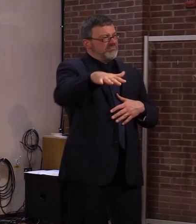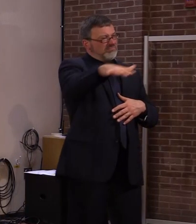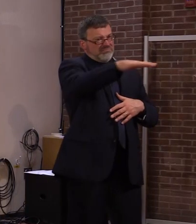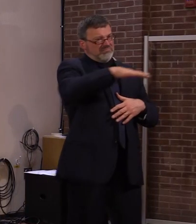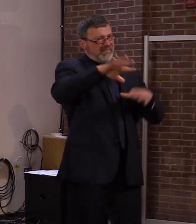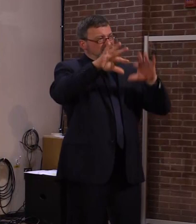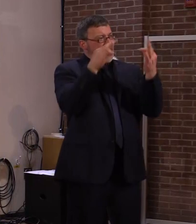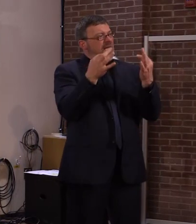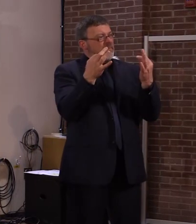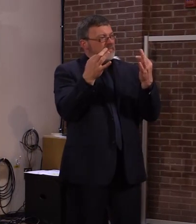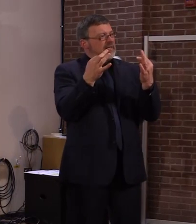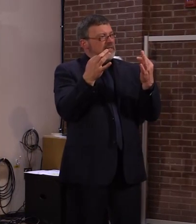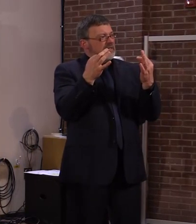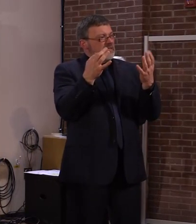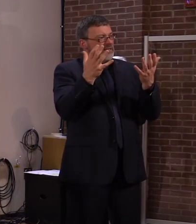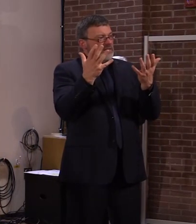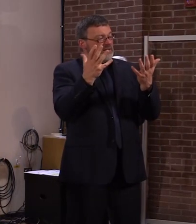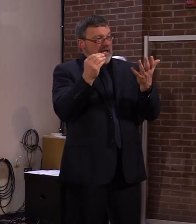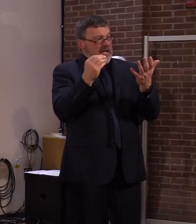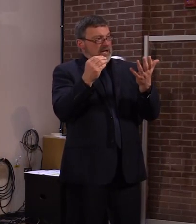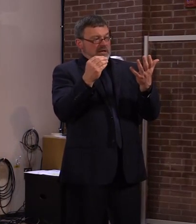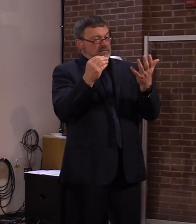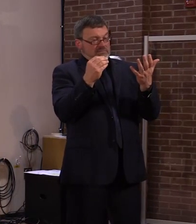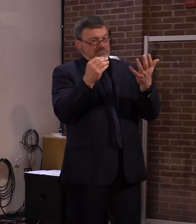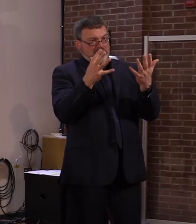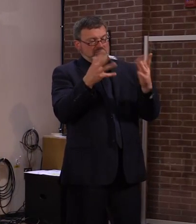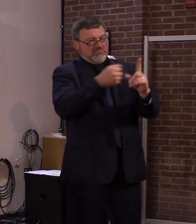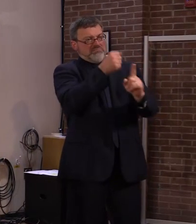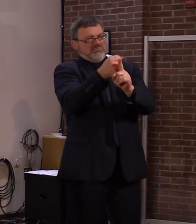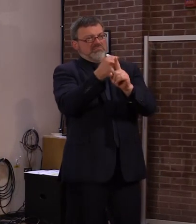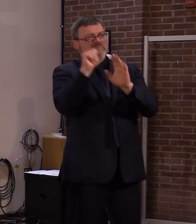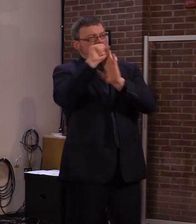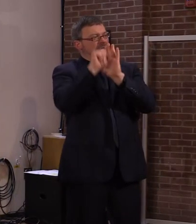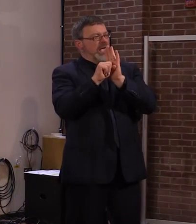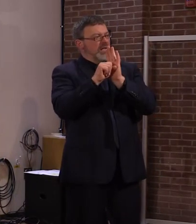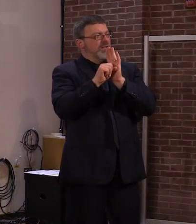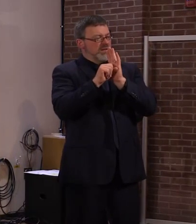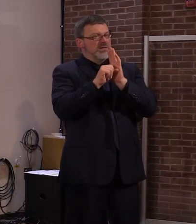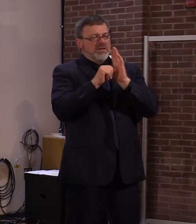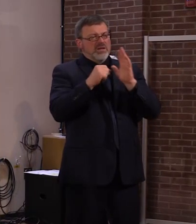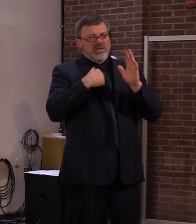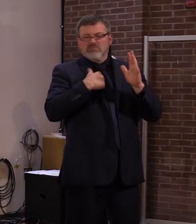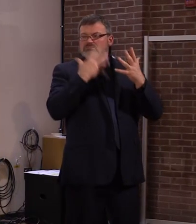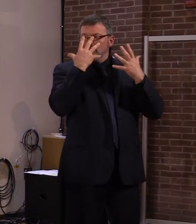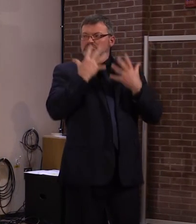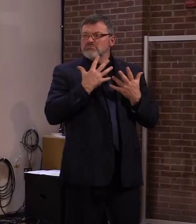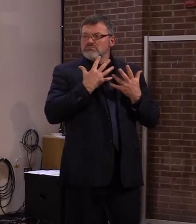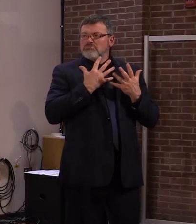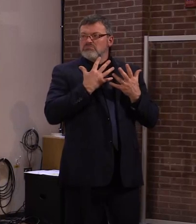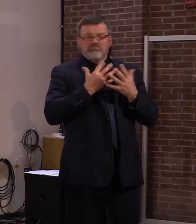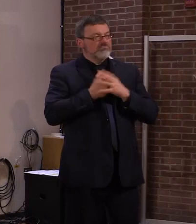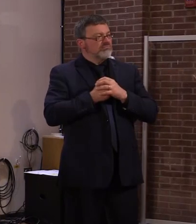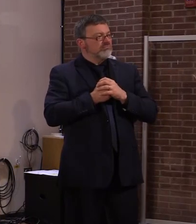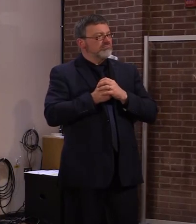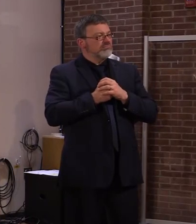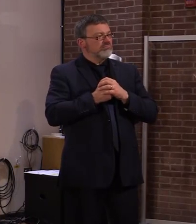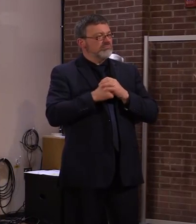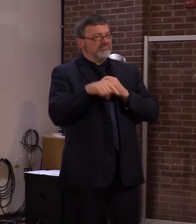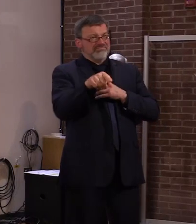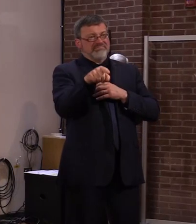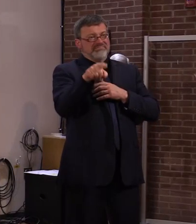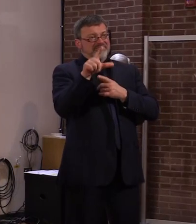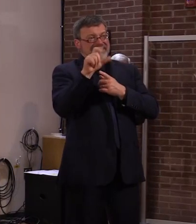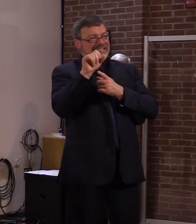and obviously for all of the state of Vermont. So he'd be greatly missed. And he was one of the